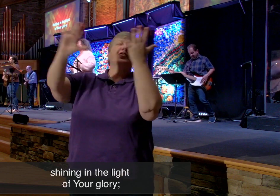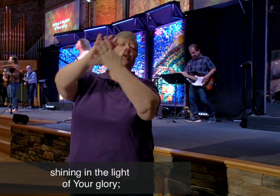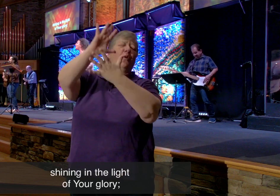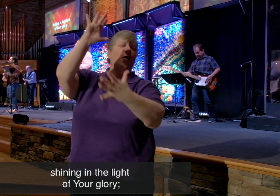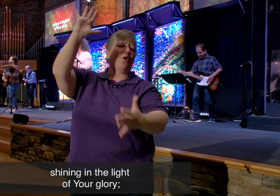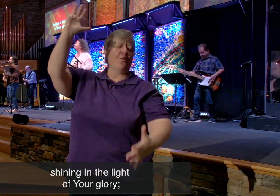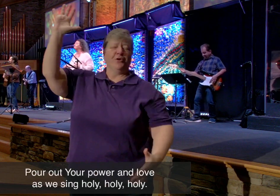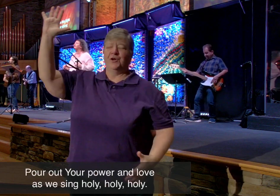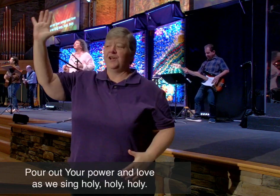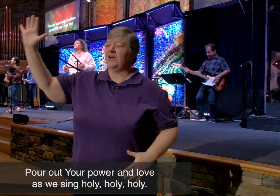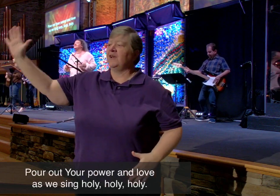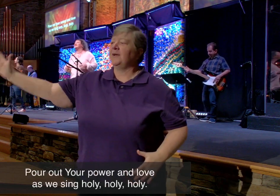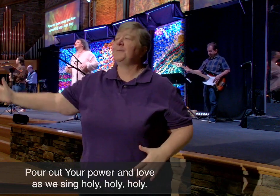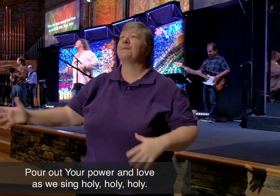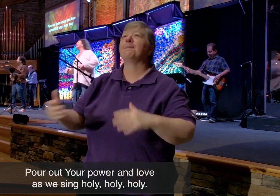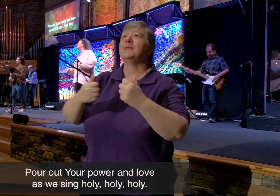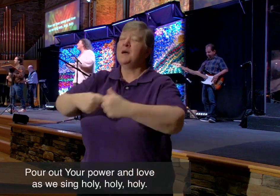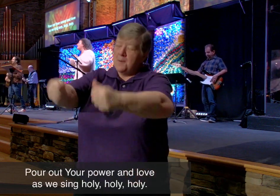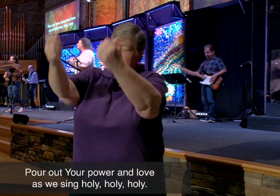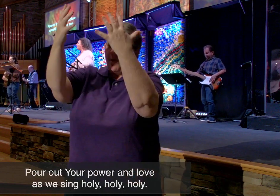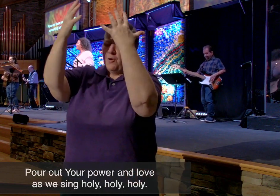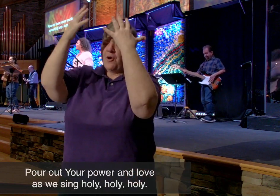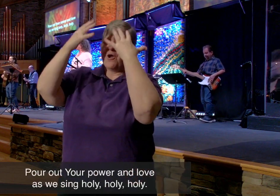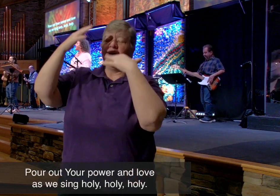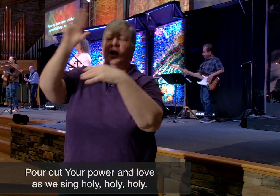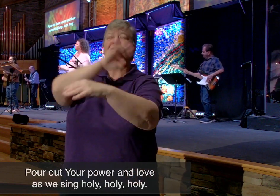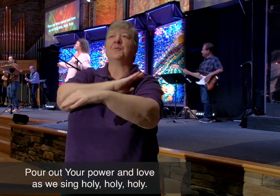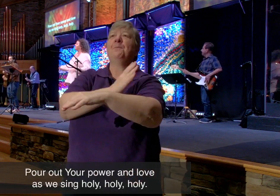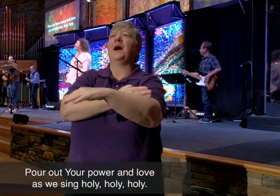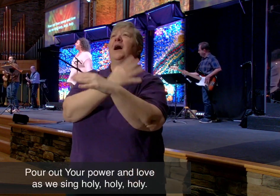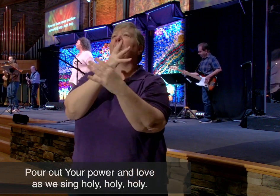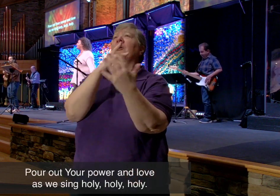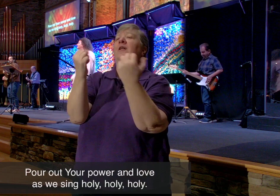Shining in the light of your glory.